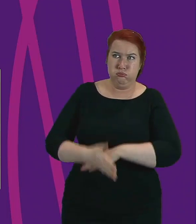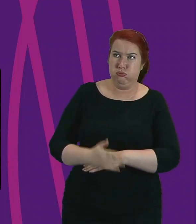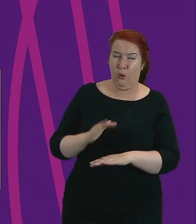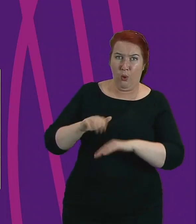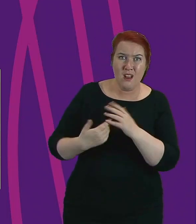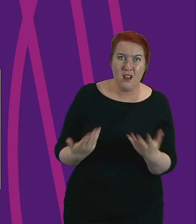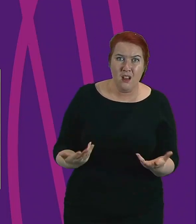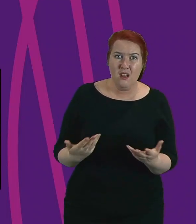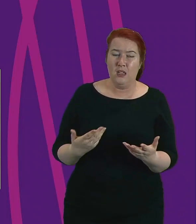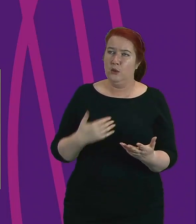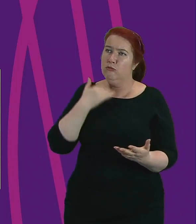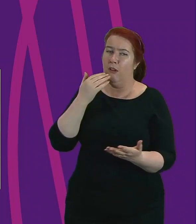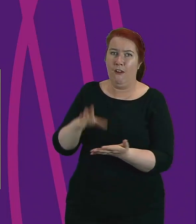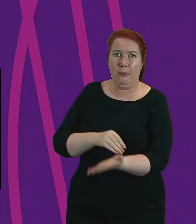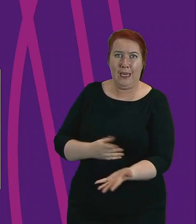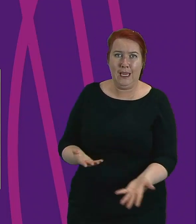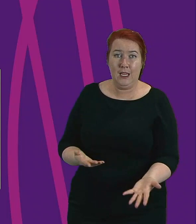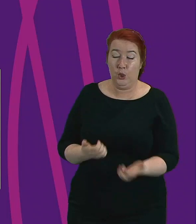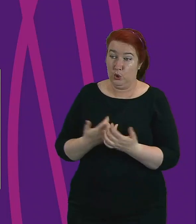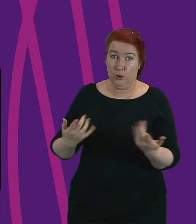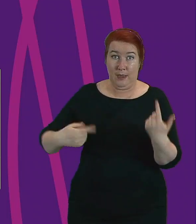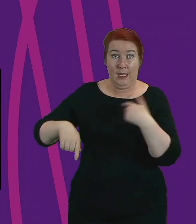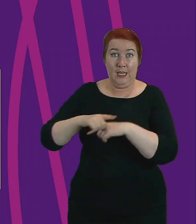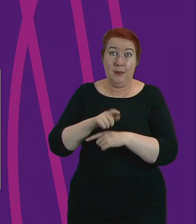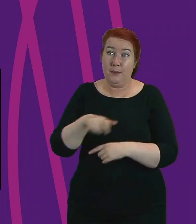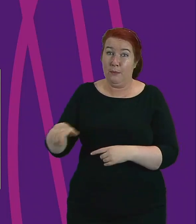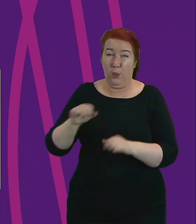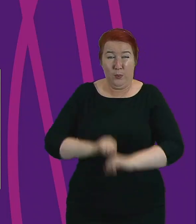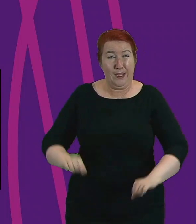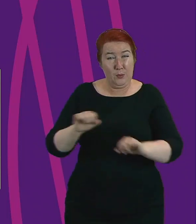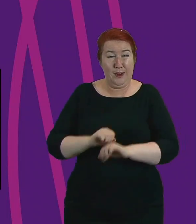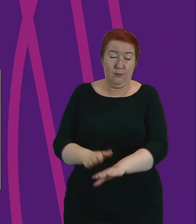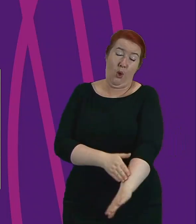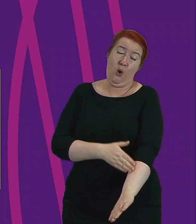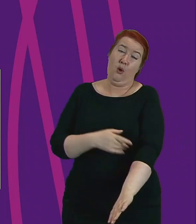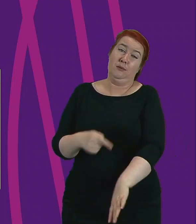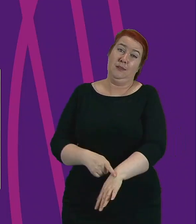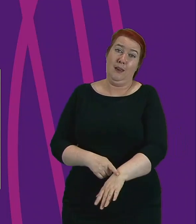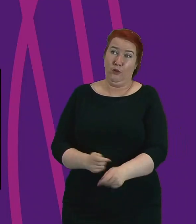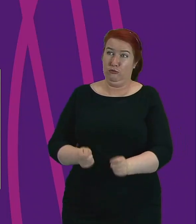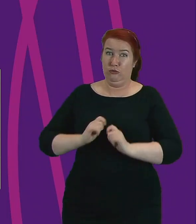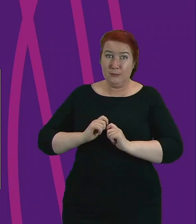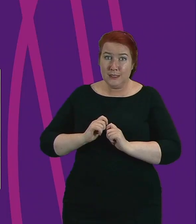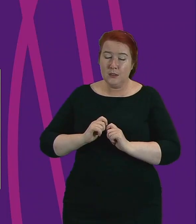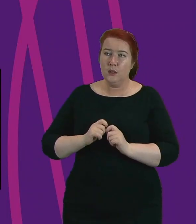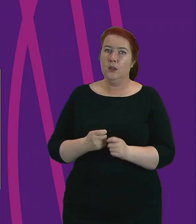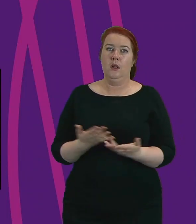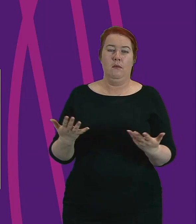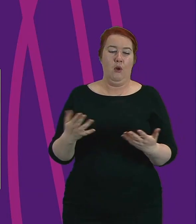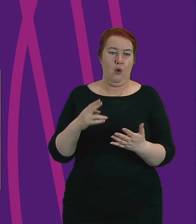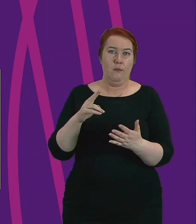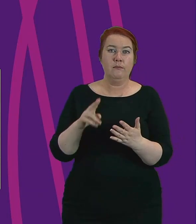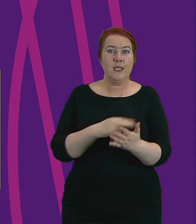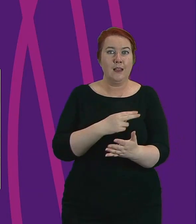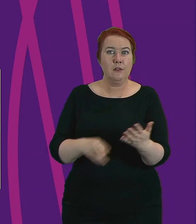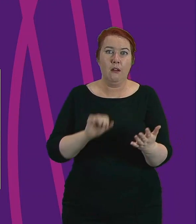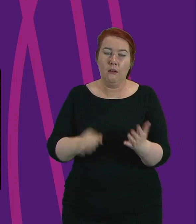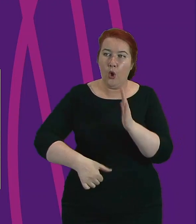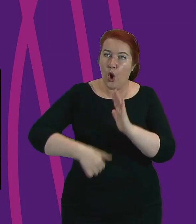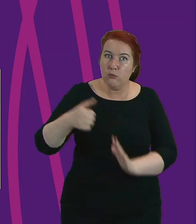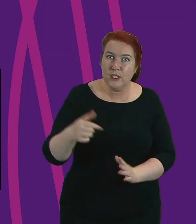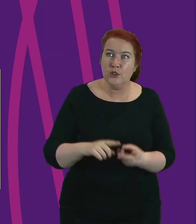were having to wait too long for vital treatment. Too many were having their hospital operations cancelled. Too many